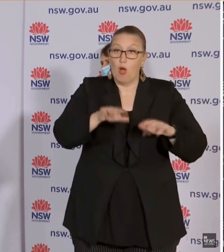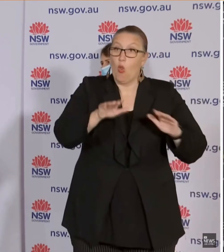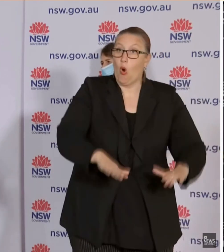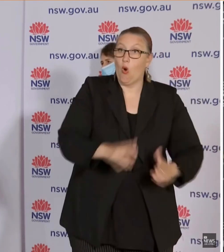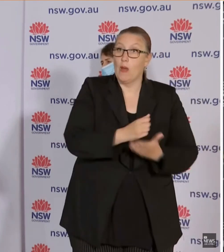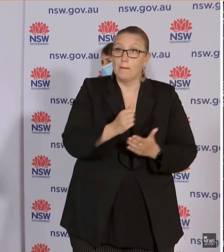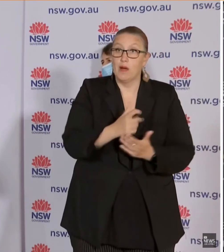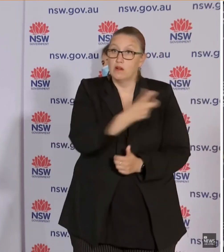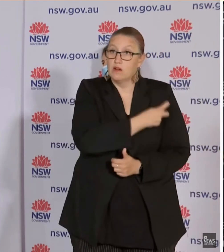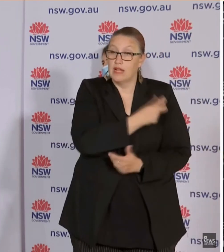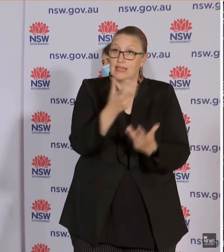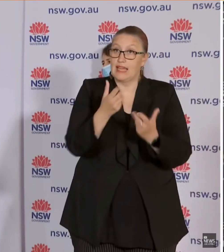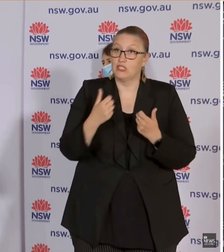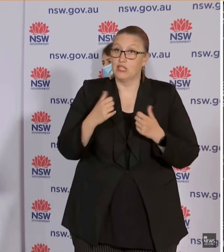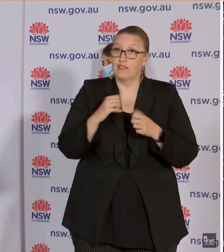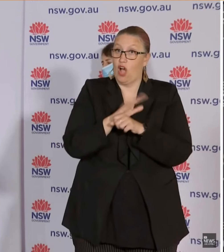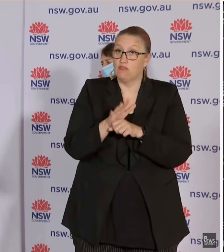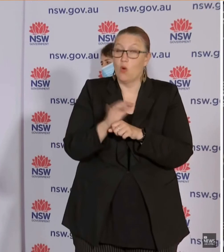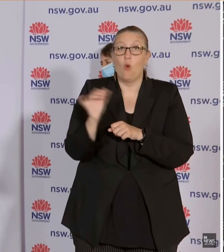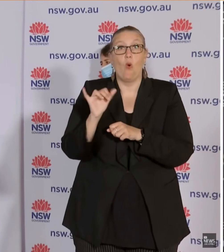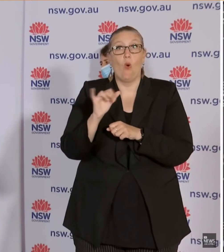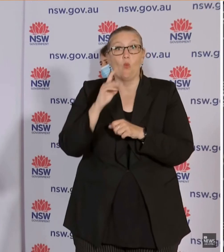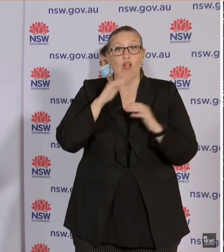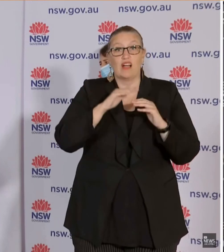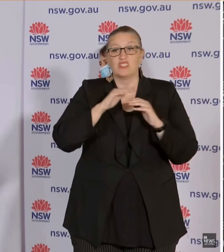virus who are vaccinated, considering that's one of the Premier's